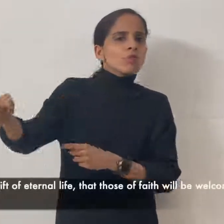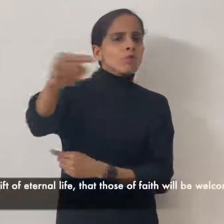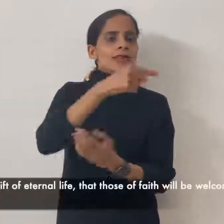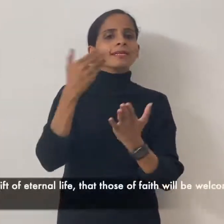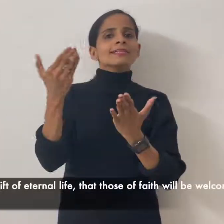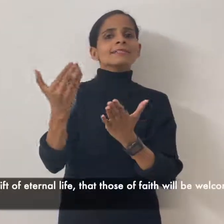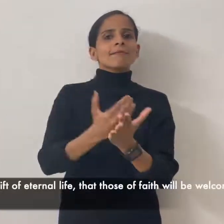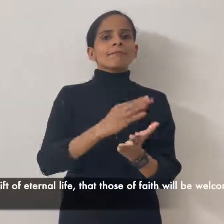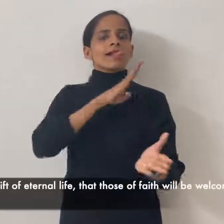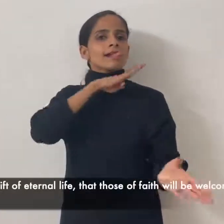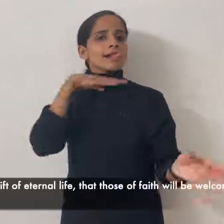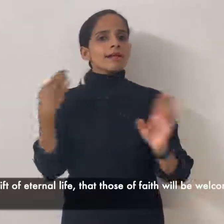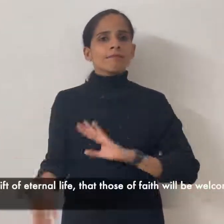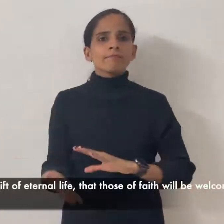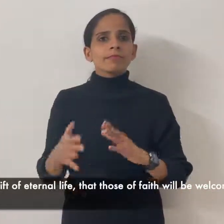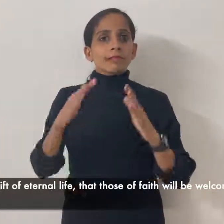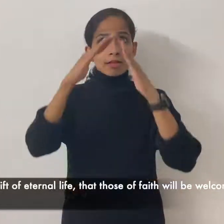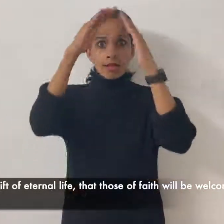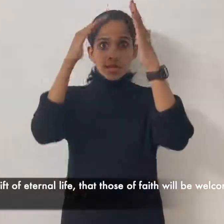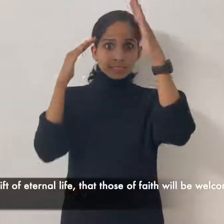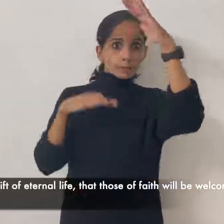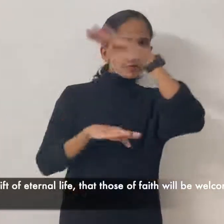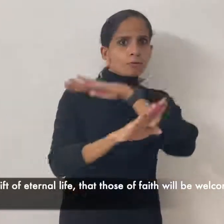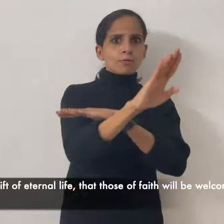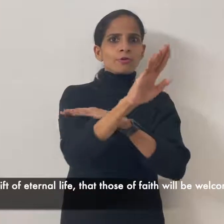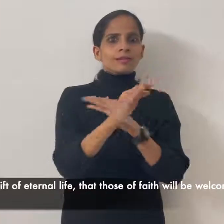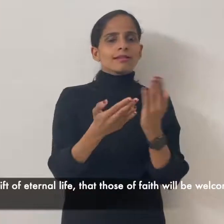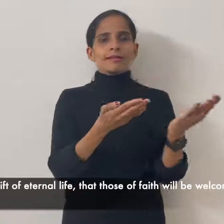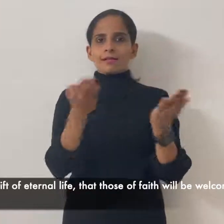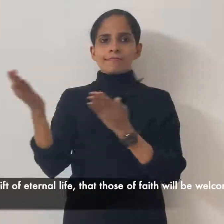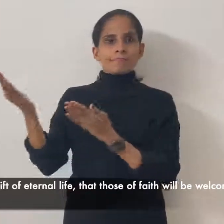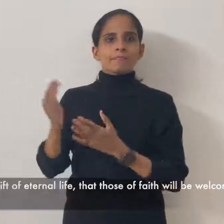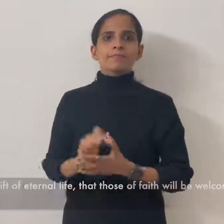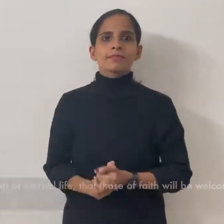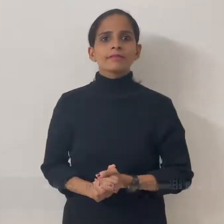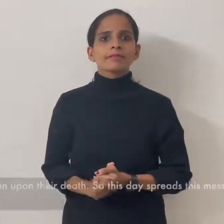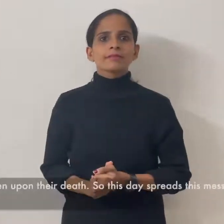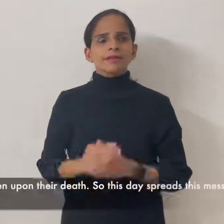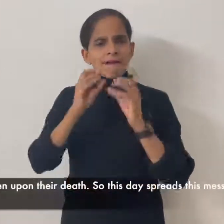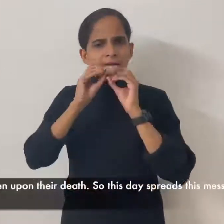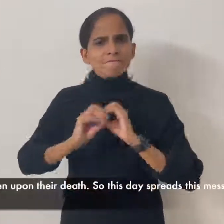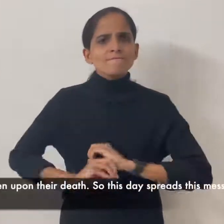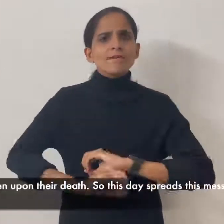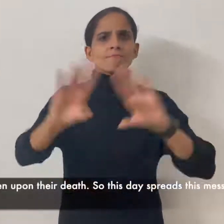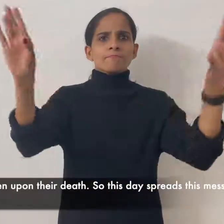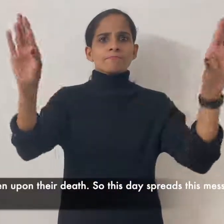the gift of eternal life, that those of faith will be welcomed into the kingdom of heaven upon their